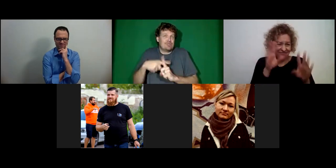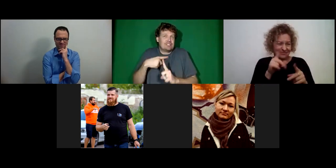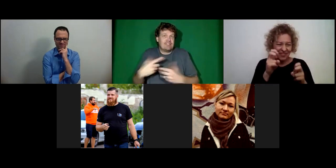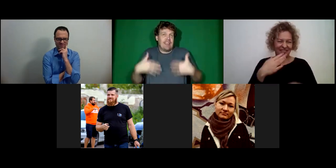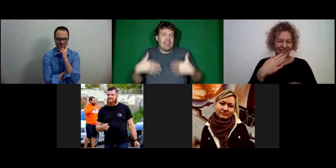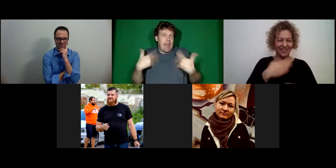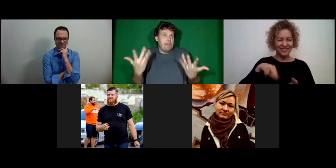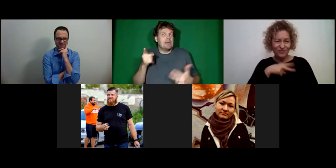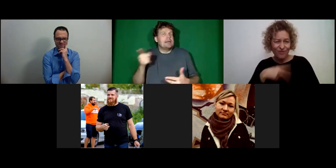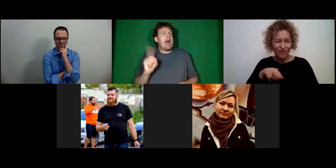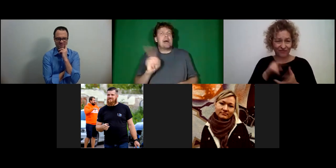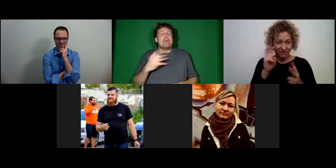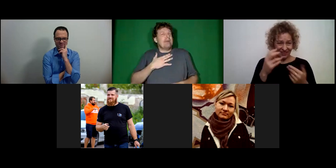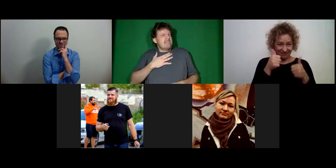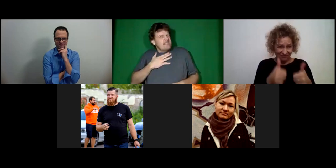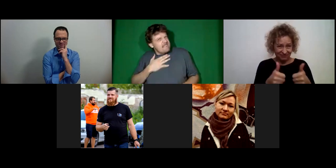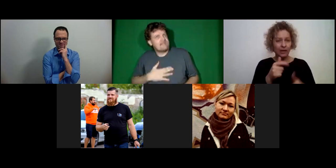championships,